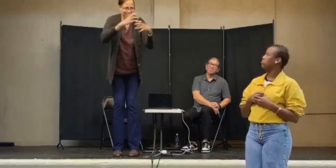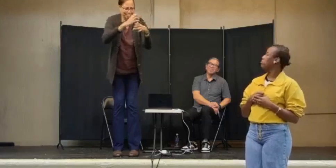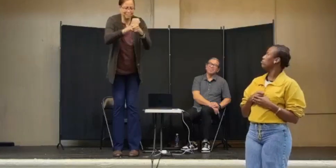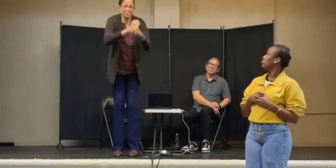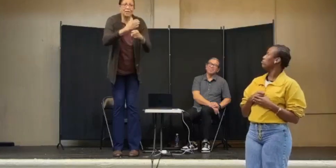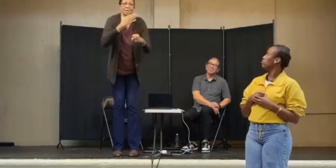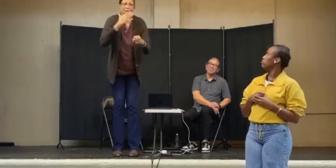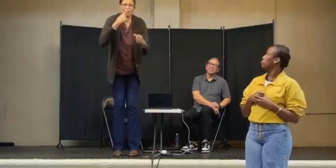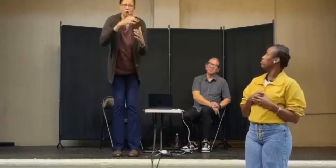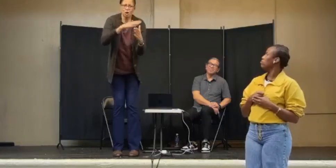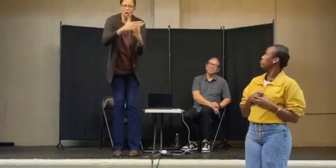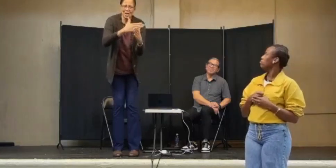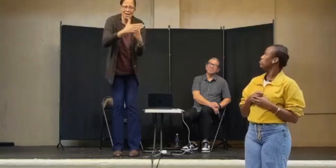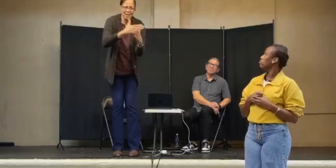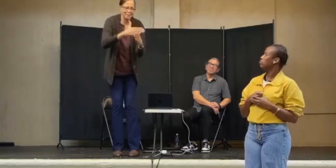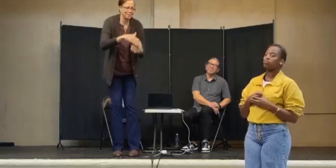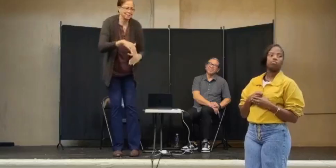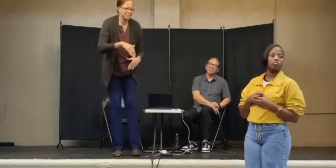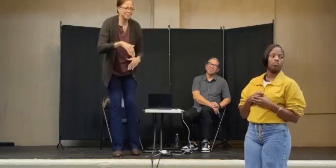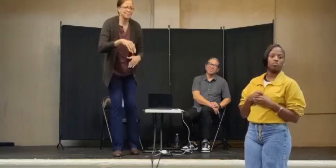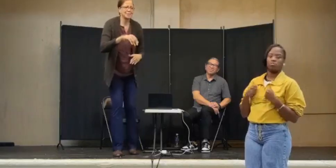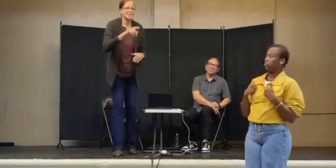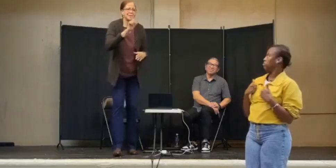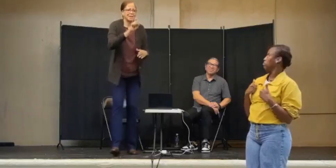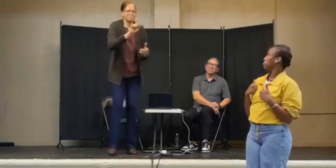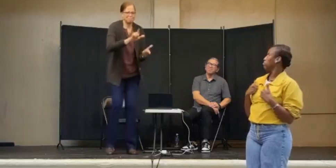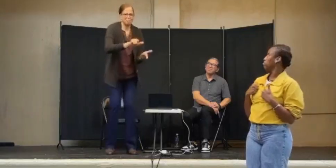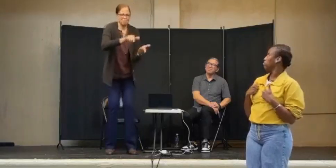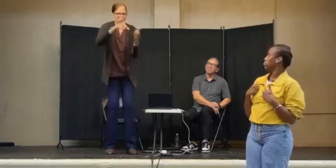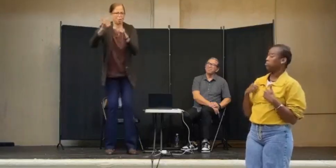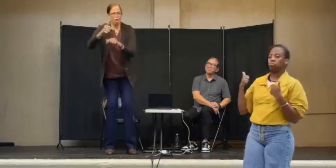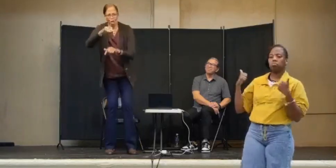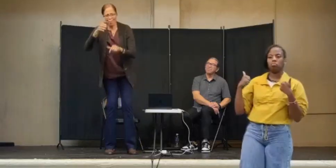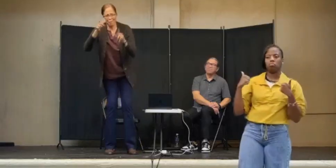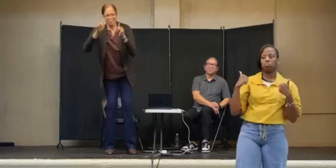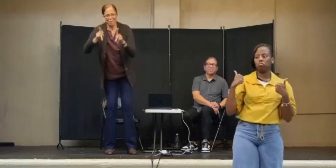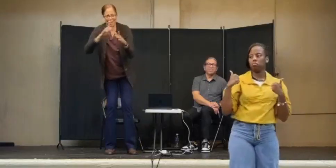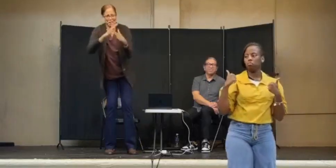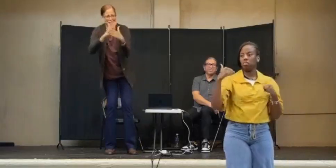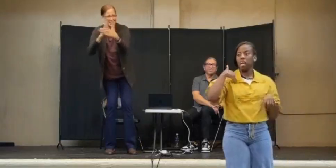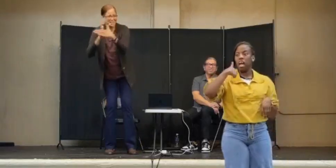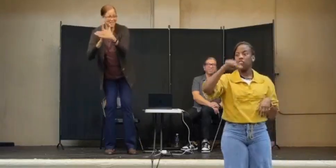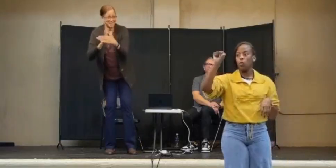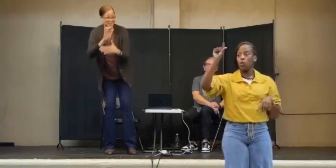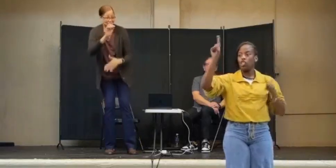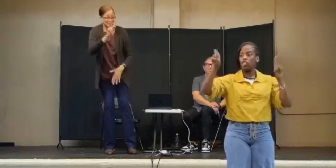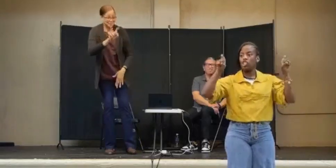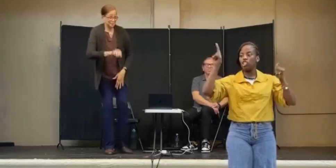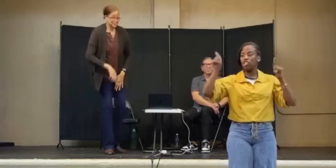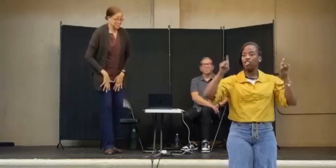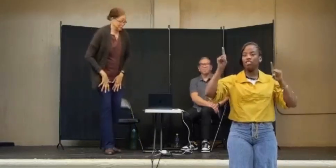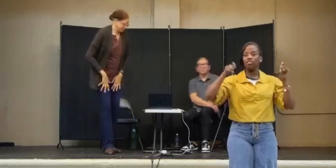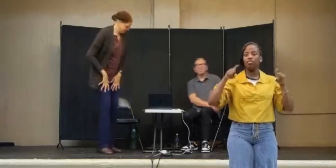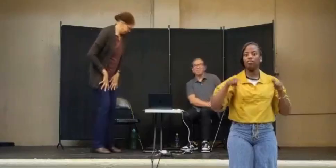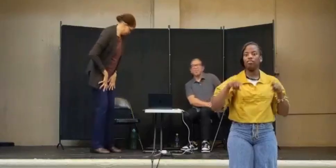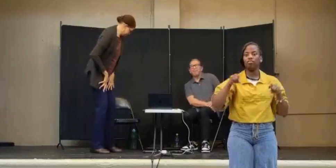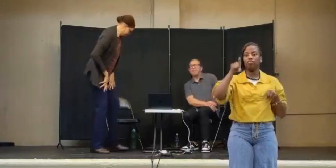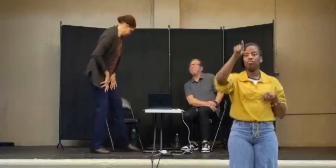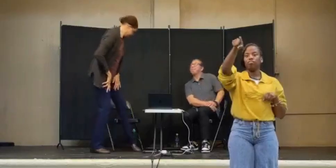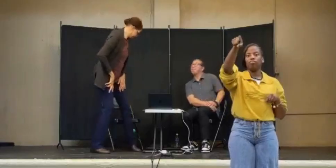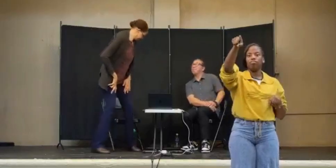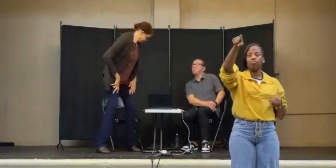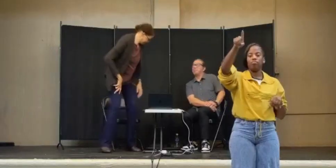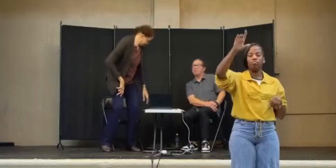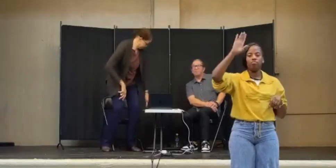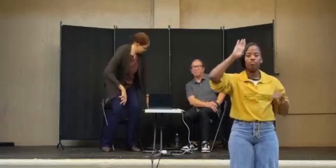up, and thank you for expressing, and thank you for sharing. We need to go to another person. Any more questions?